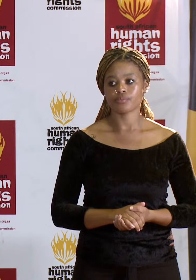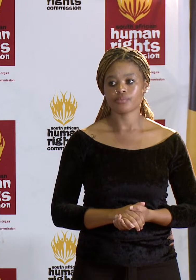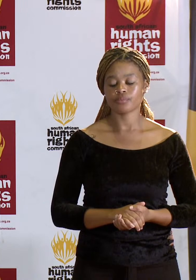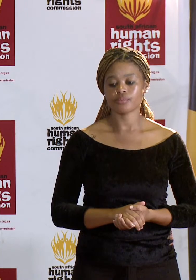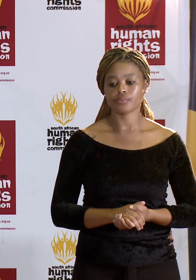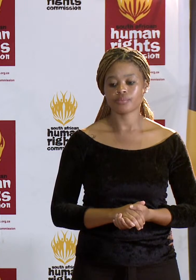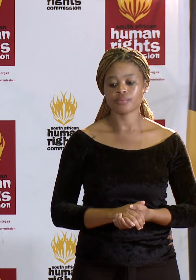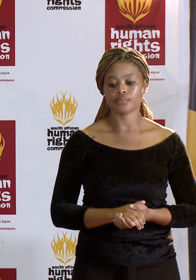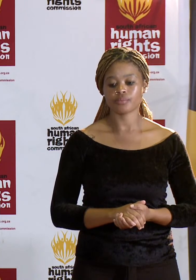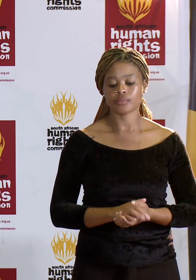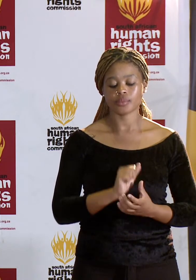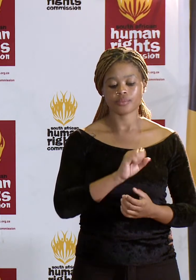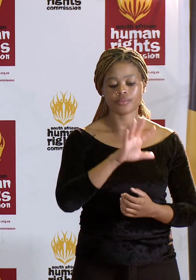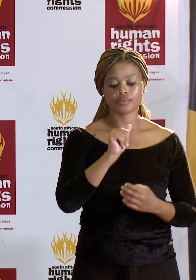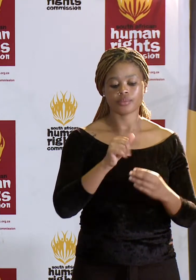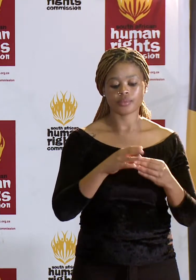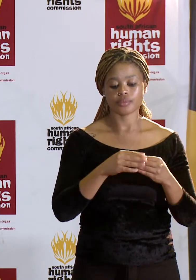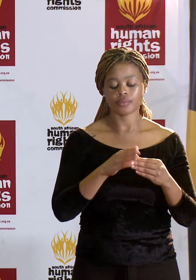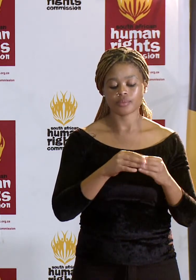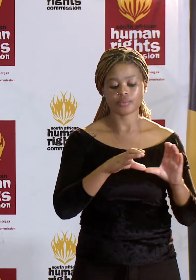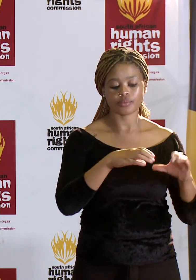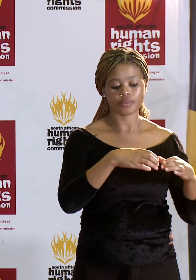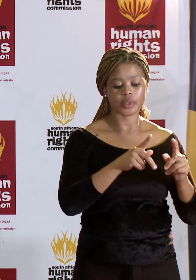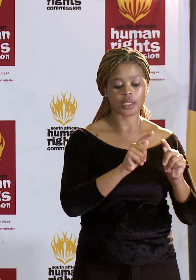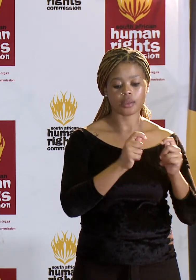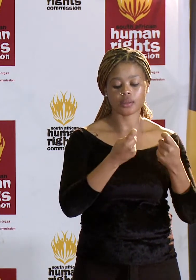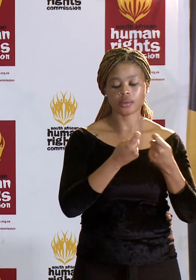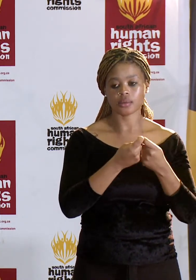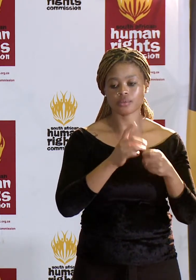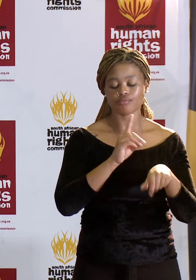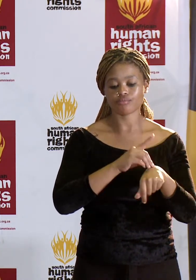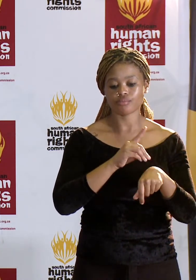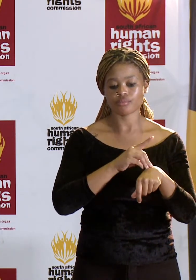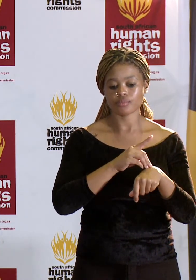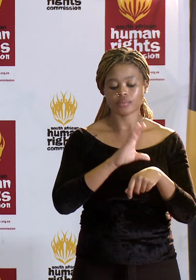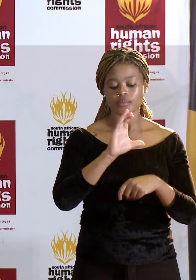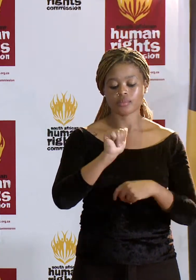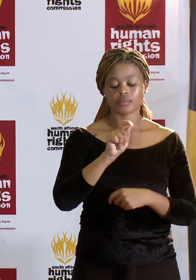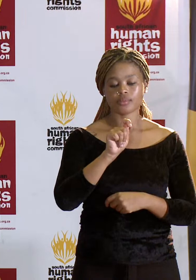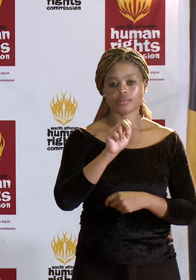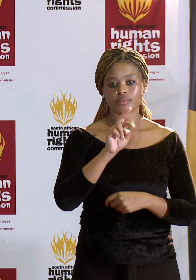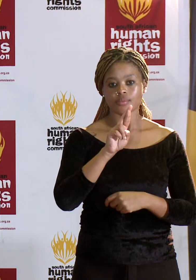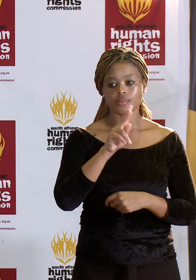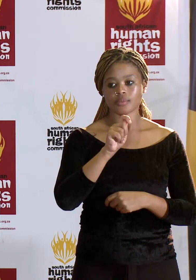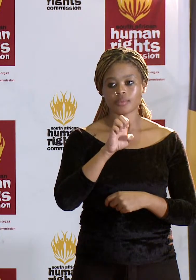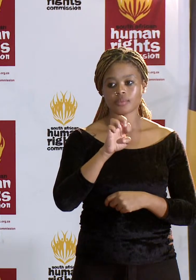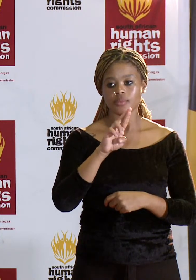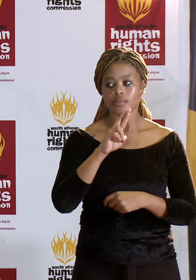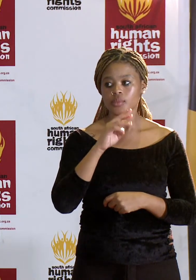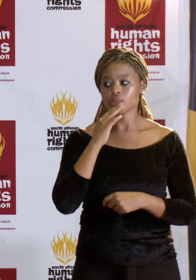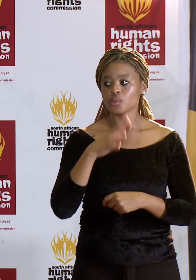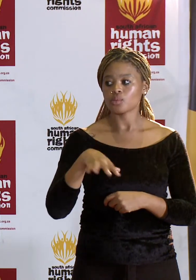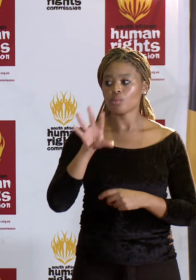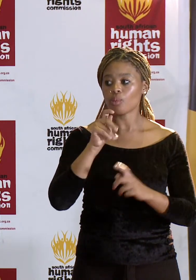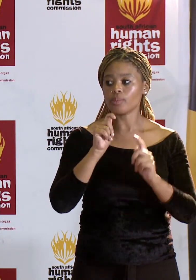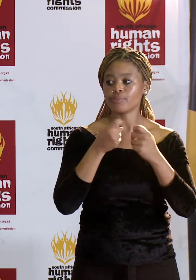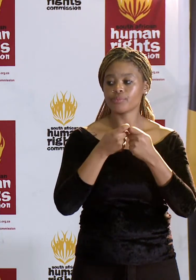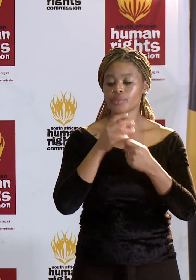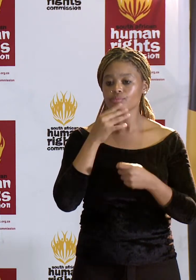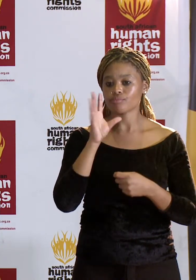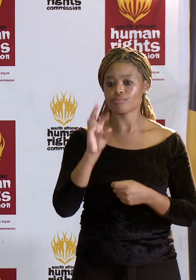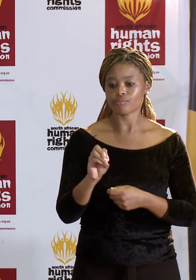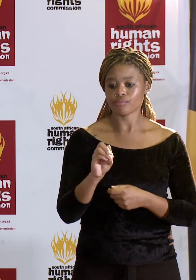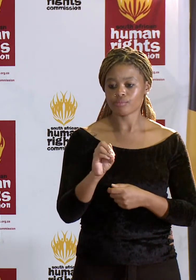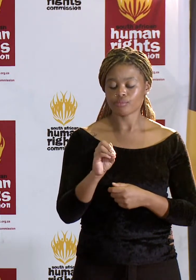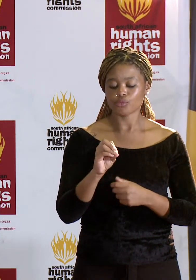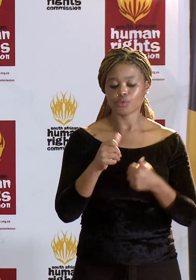the South African Human Rights Commission team, Dr. Eileen Carter, and everyone else. Guys, you have done